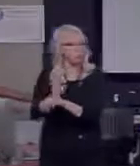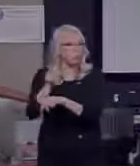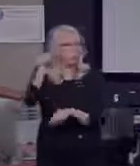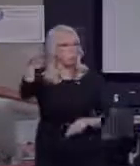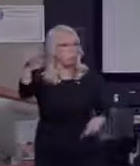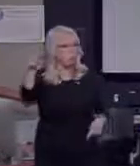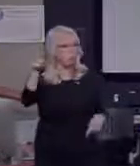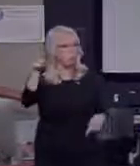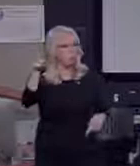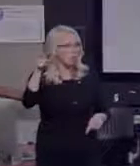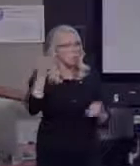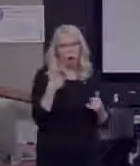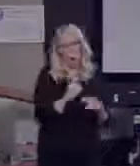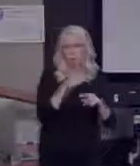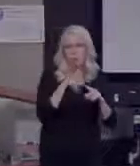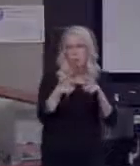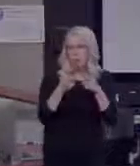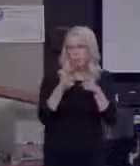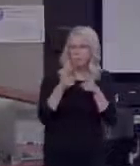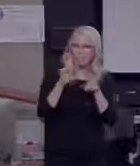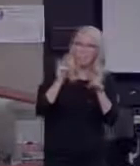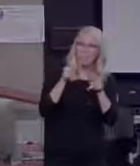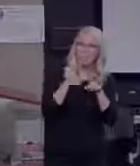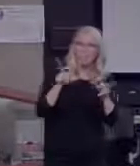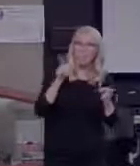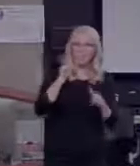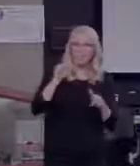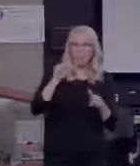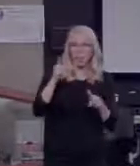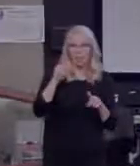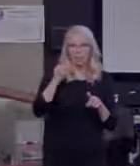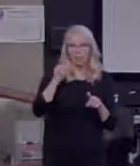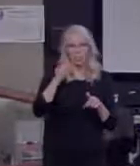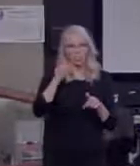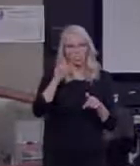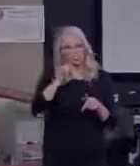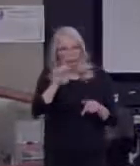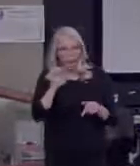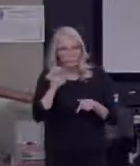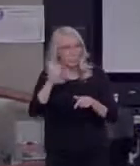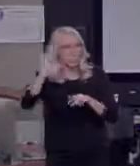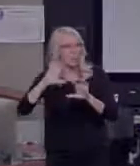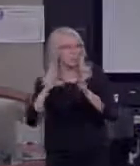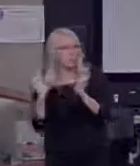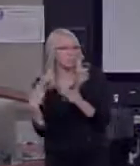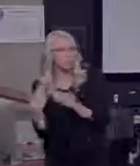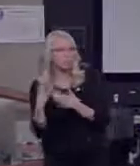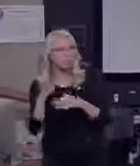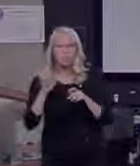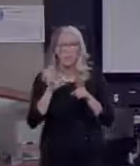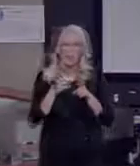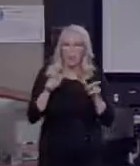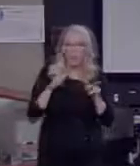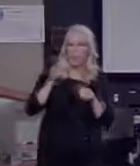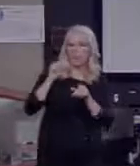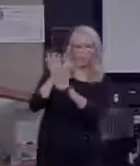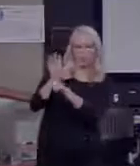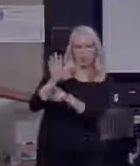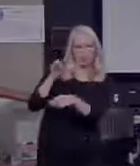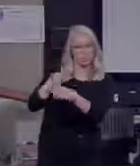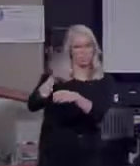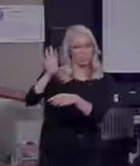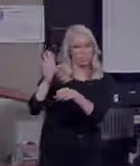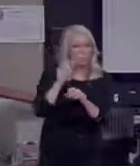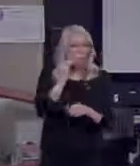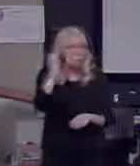talking about it now as languageize classrooms and languageize homes so that people were using the science